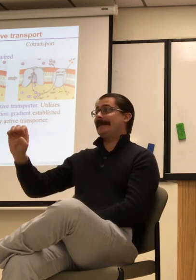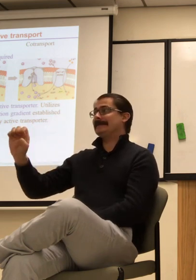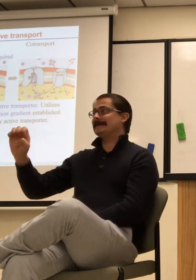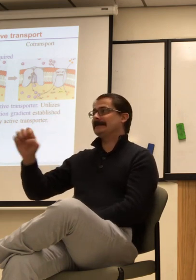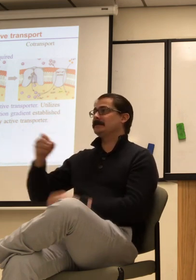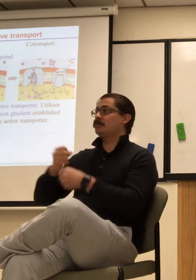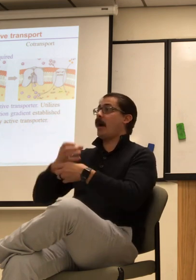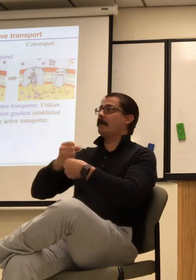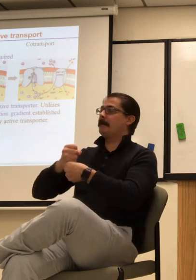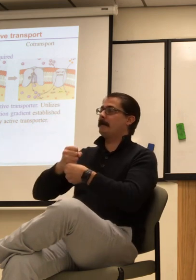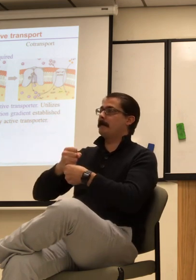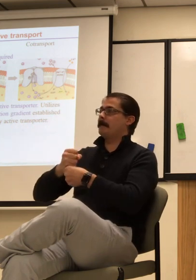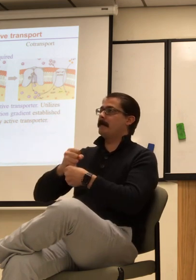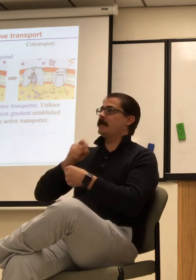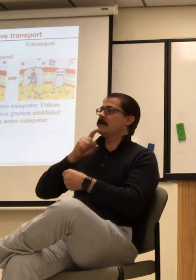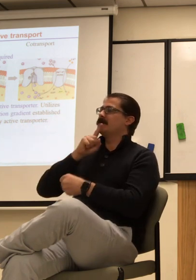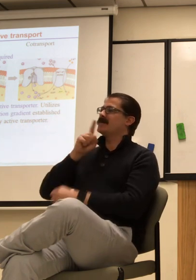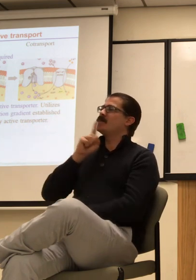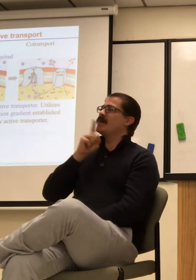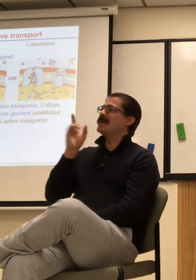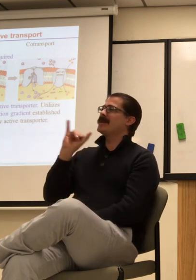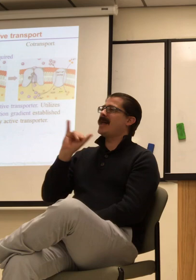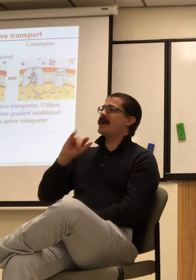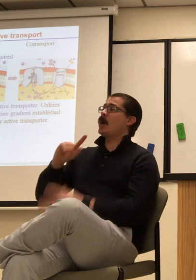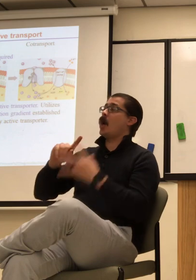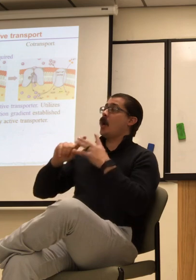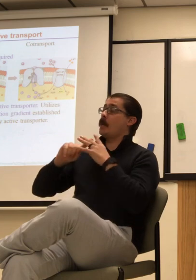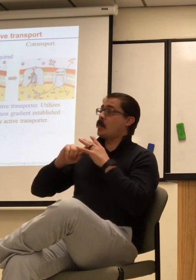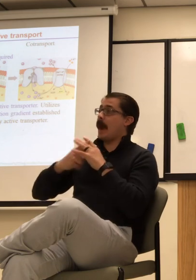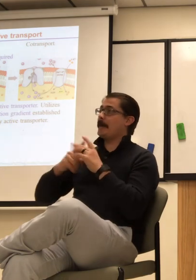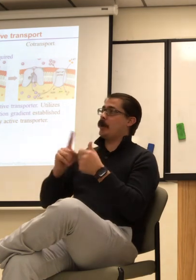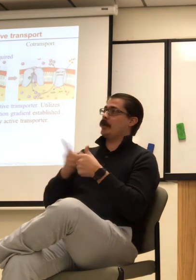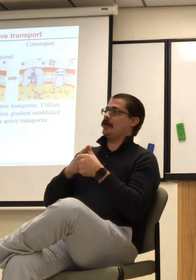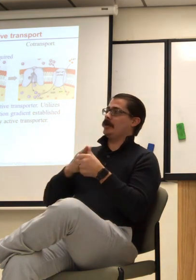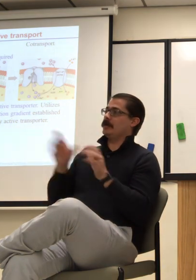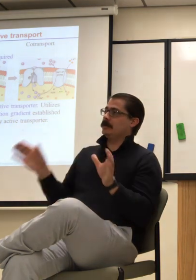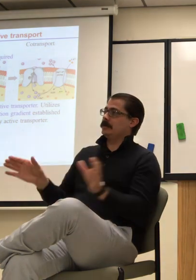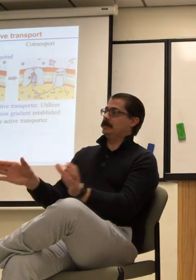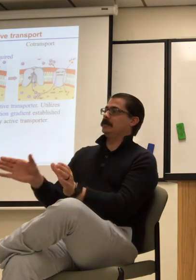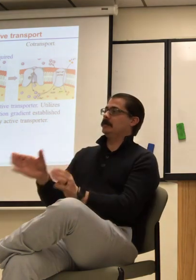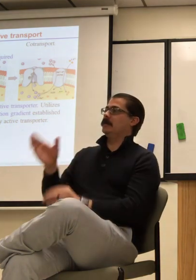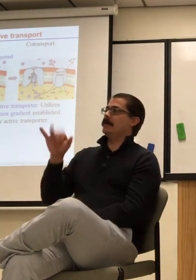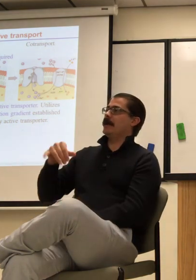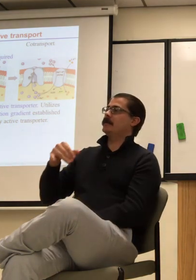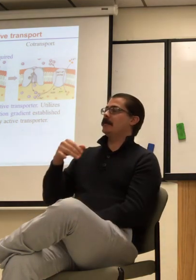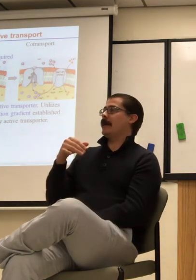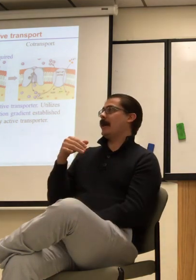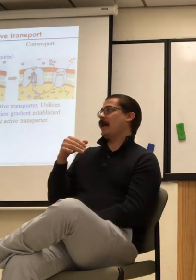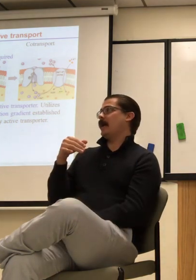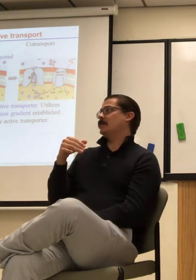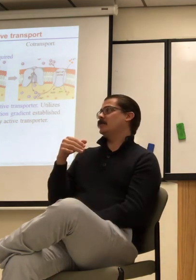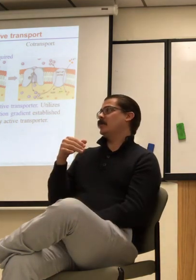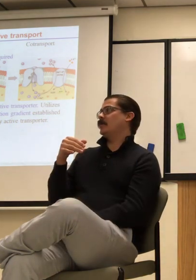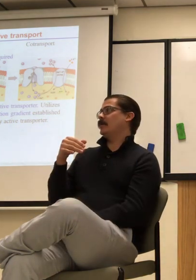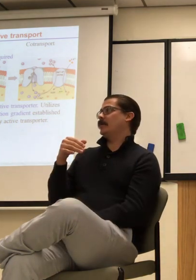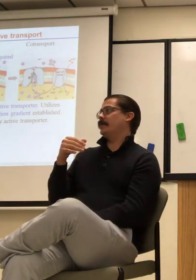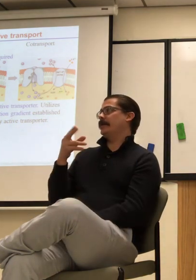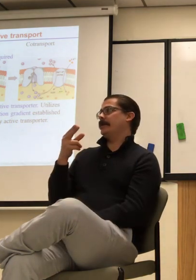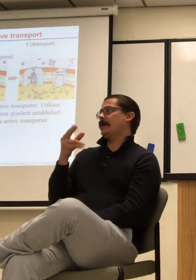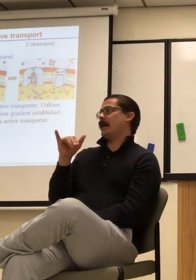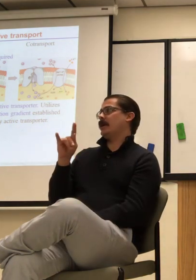ATPase pump. It's acting as our primary active transporter, the one that hydrolyzes ATP. I'm going to put number